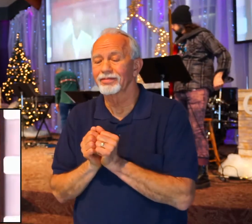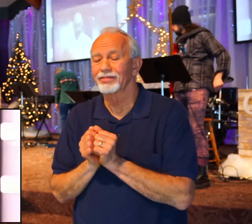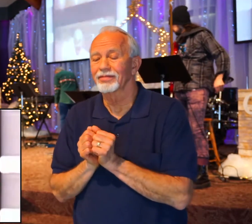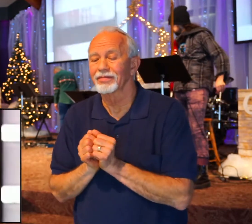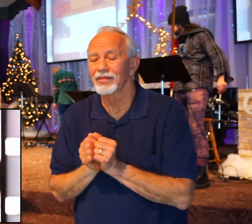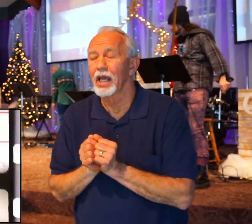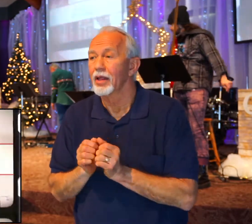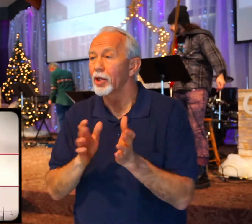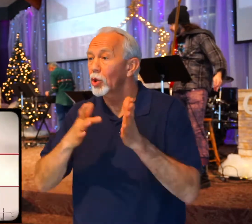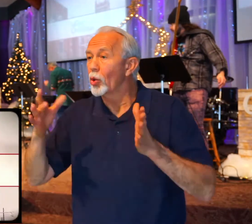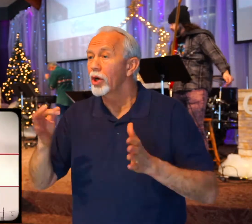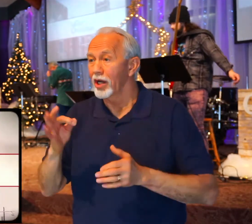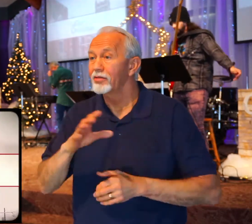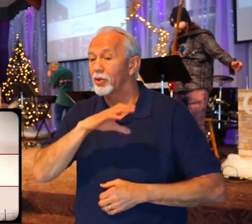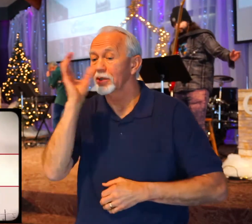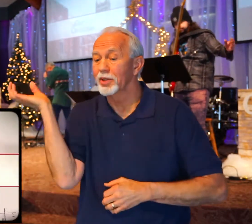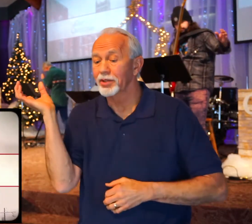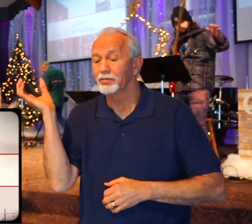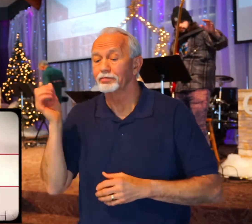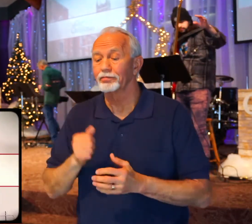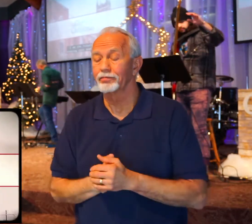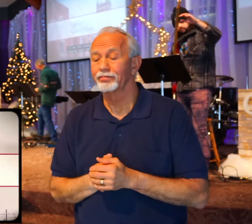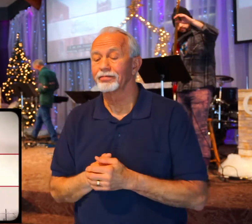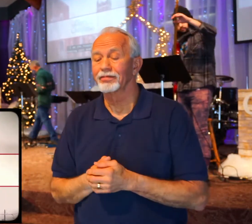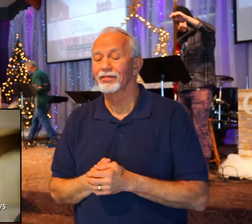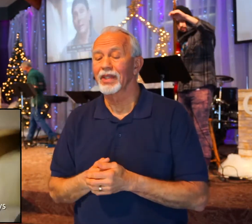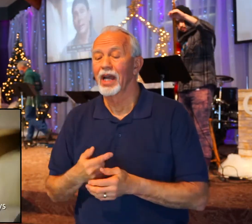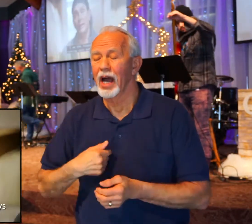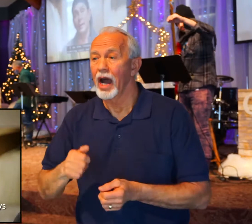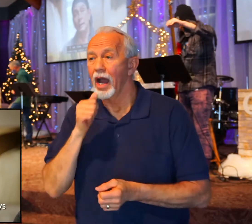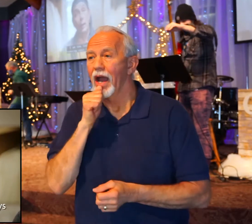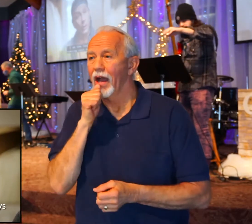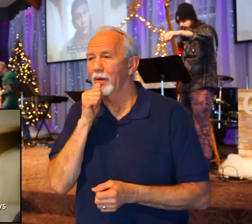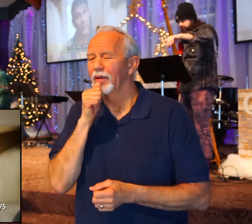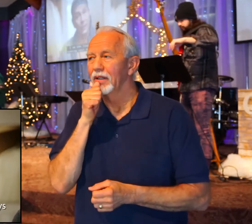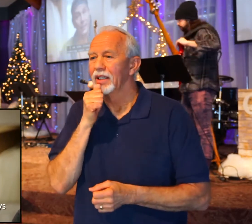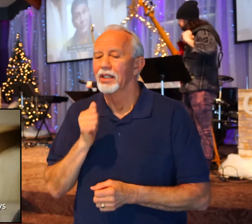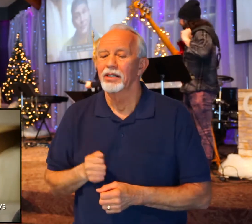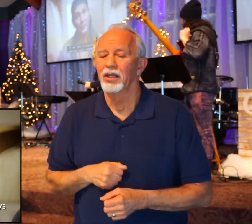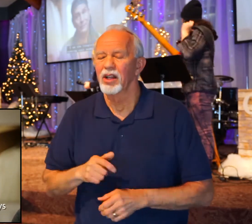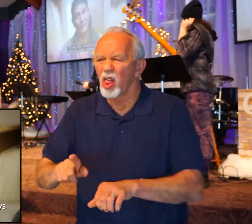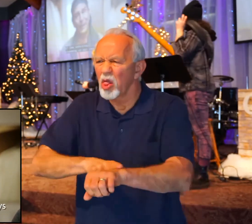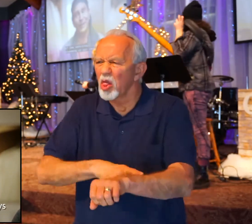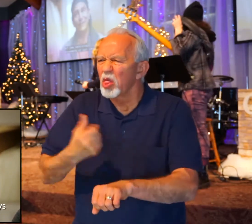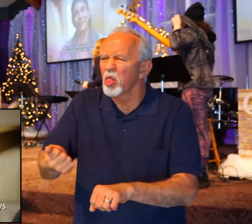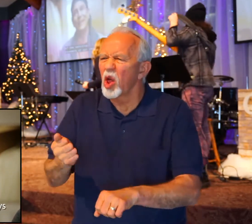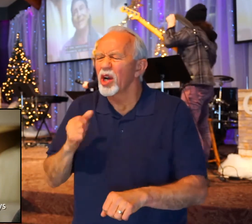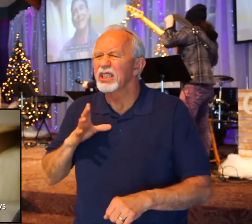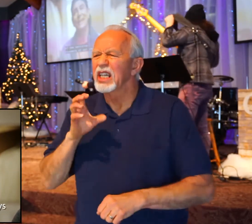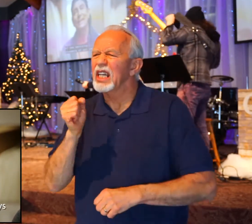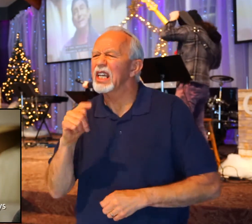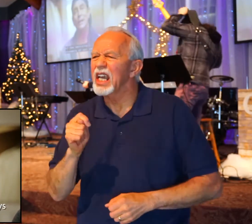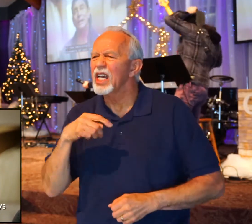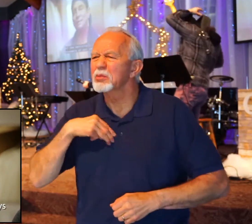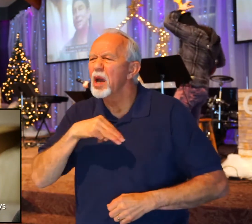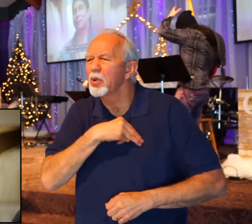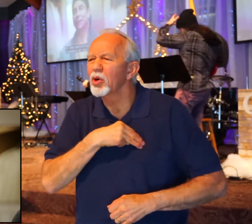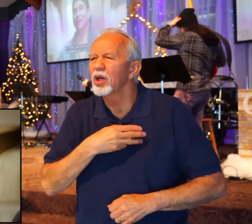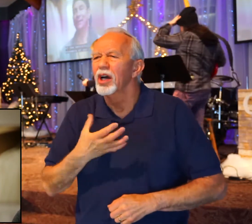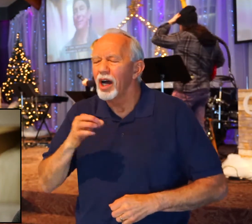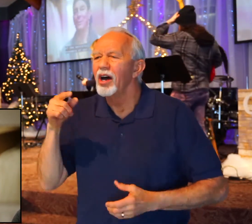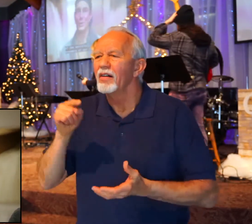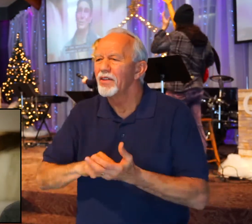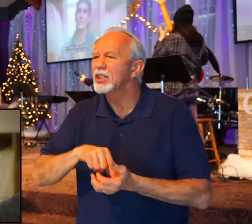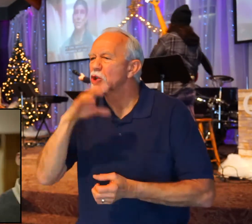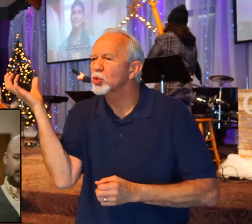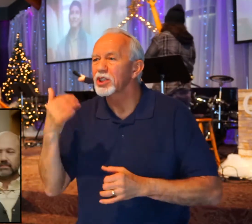The glory of Christmas. I am the longest running cast member of the Nativity Ensemble of